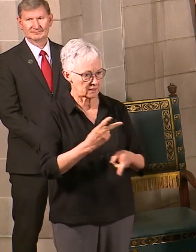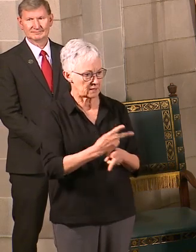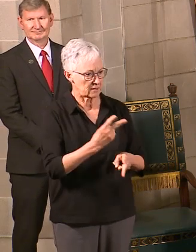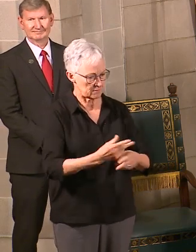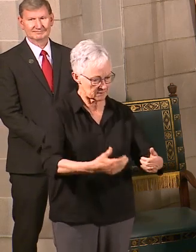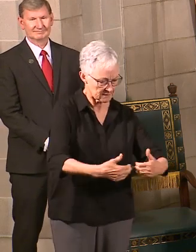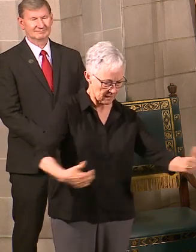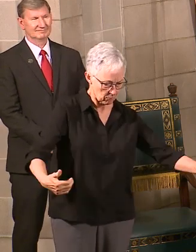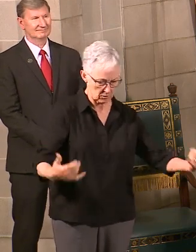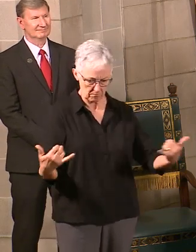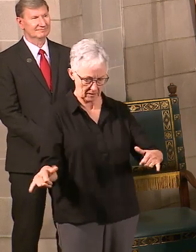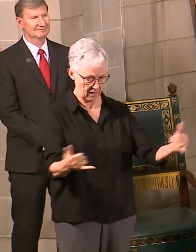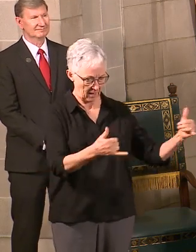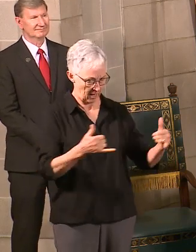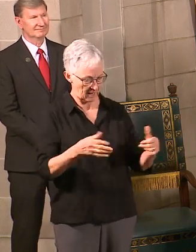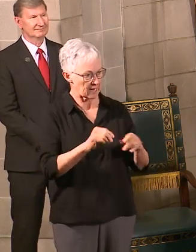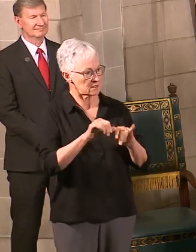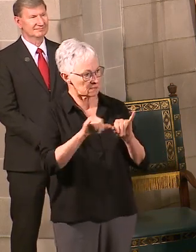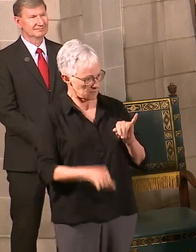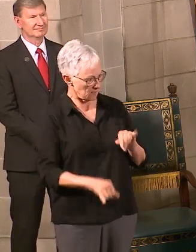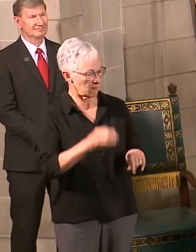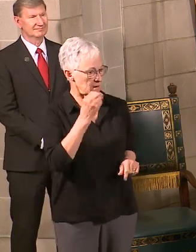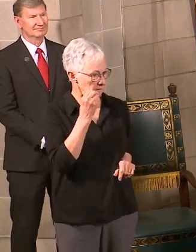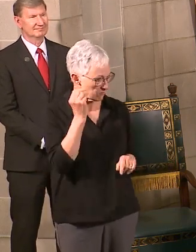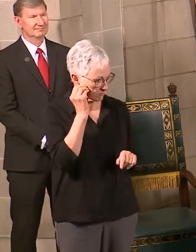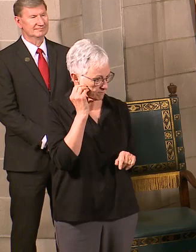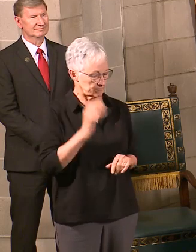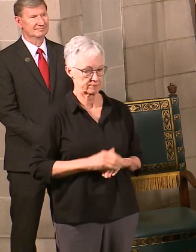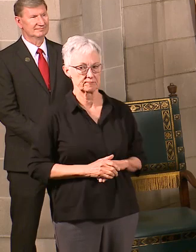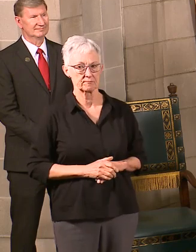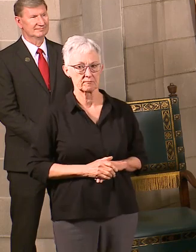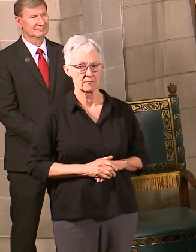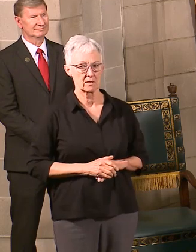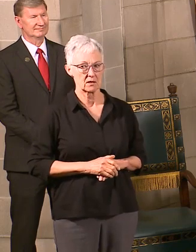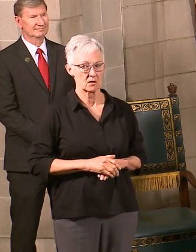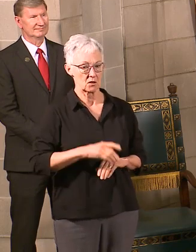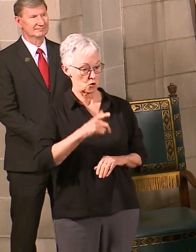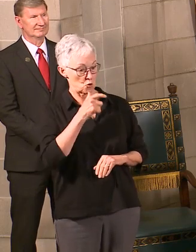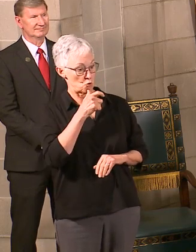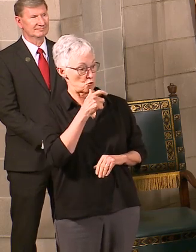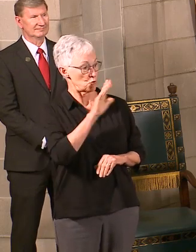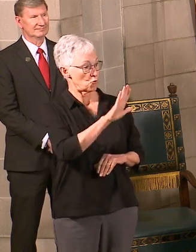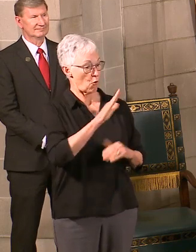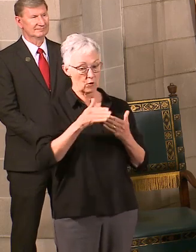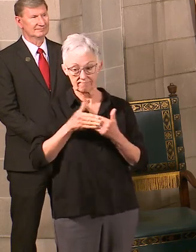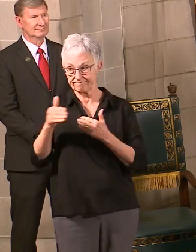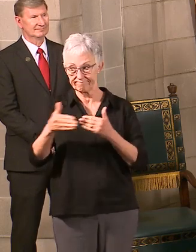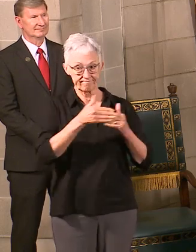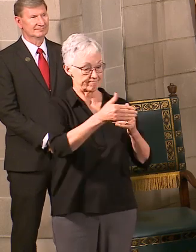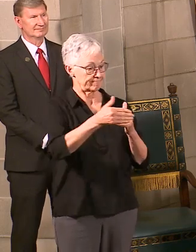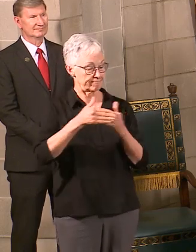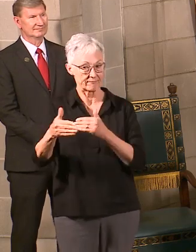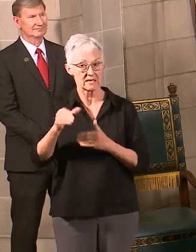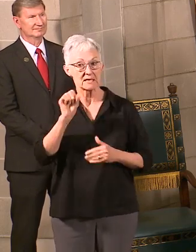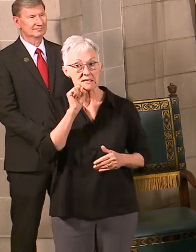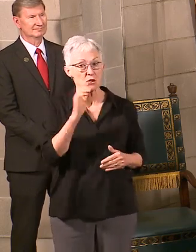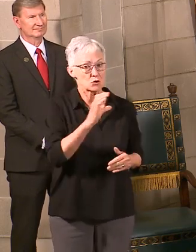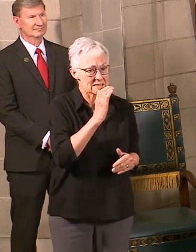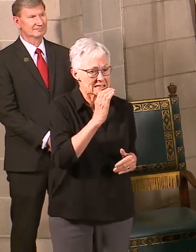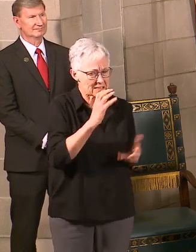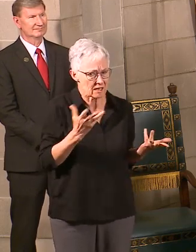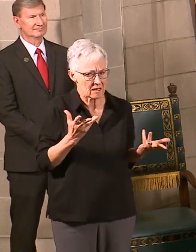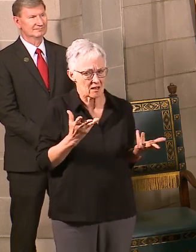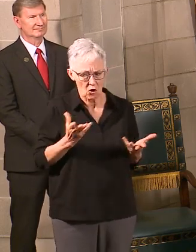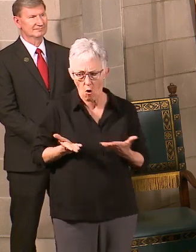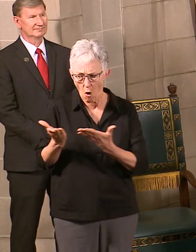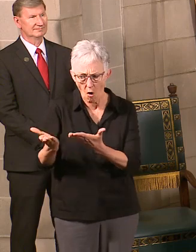home. Fifth, help seniors. They may need errands run for them to help them stay at home. So if you can help those